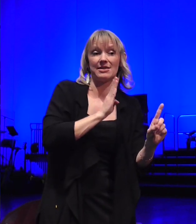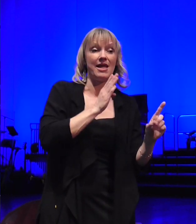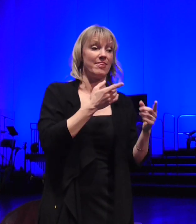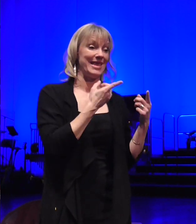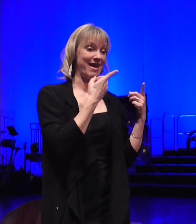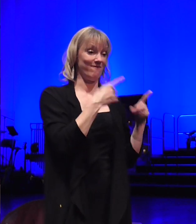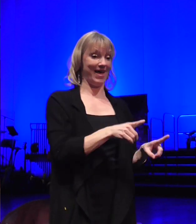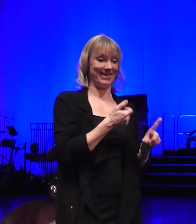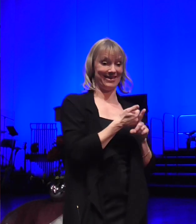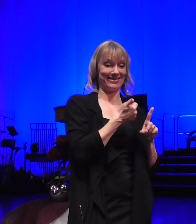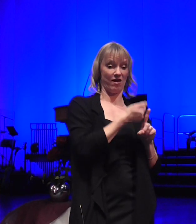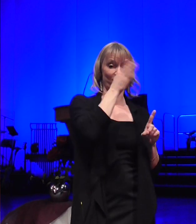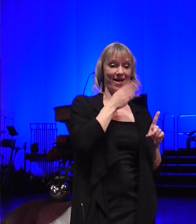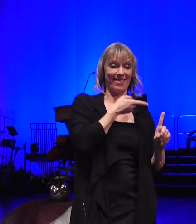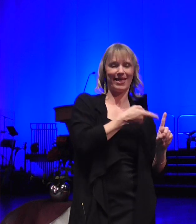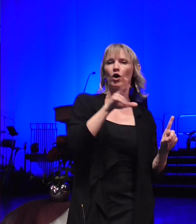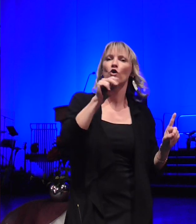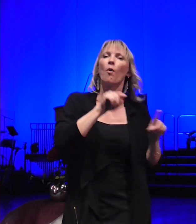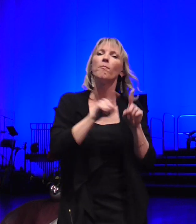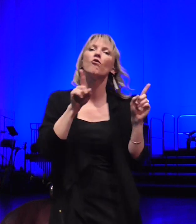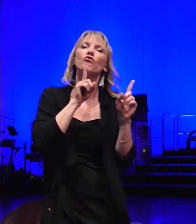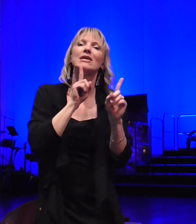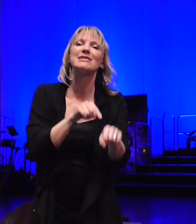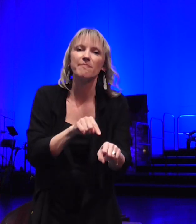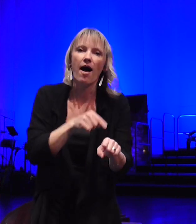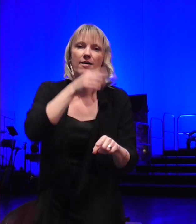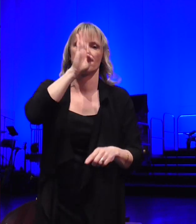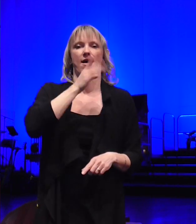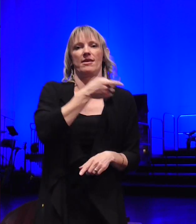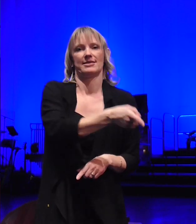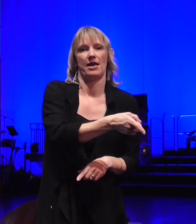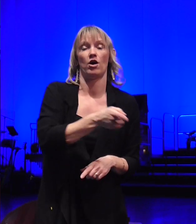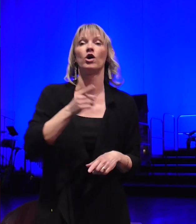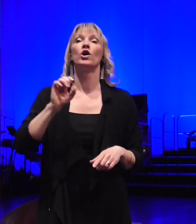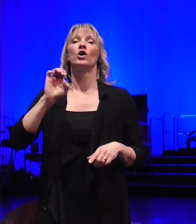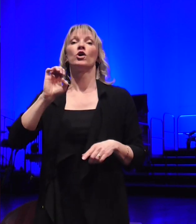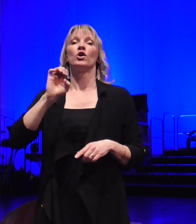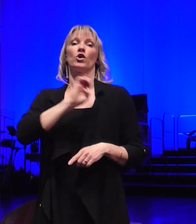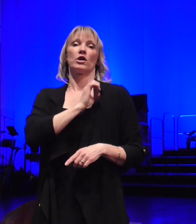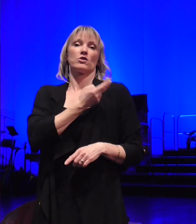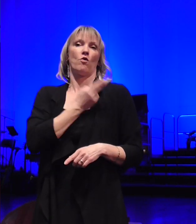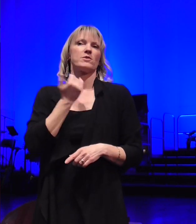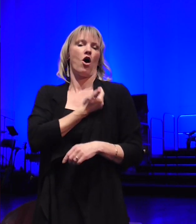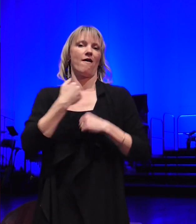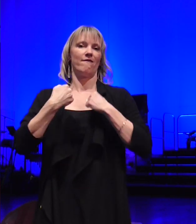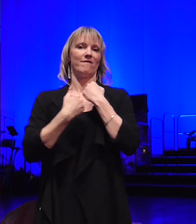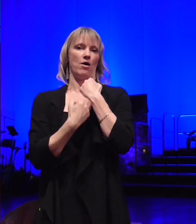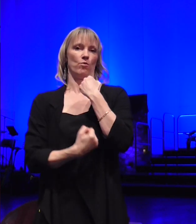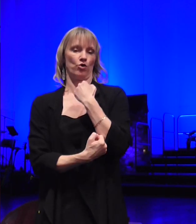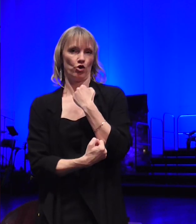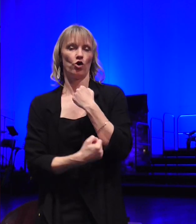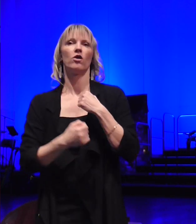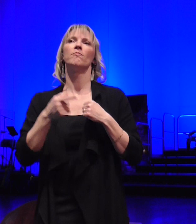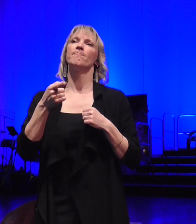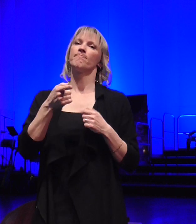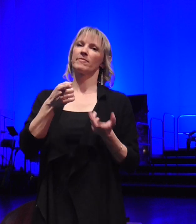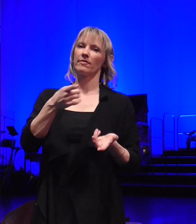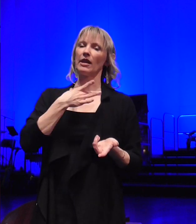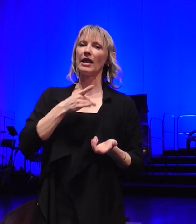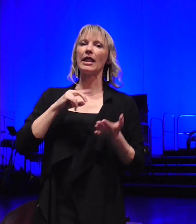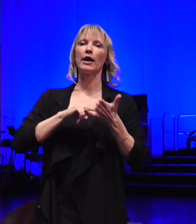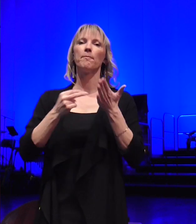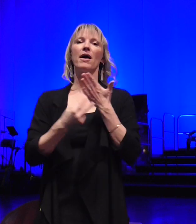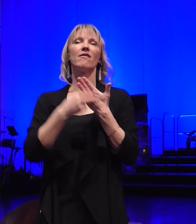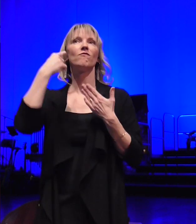can see it in the response. You know, Ernest Holmes, our founder, he was fond of using the metaphor